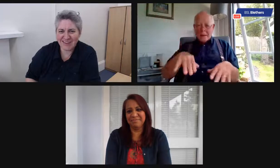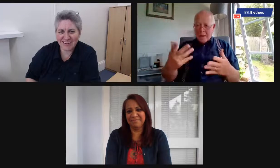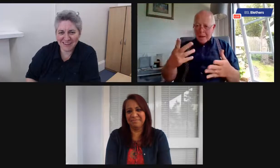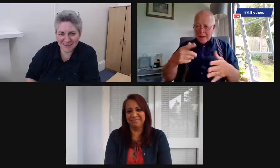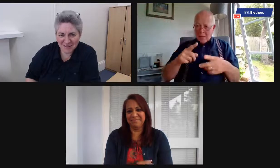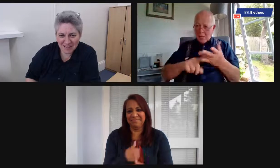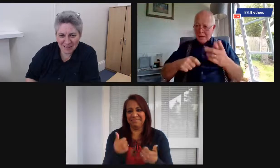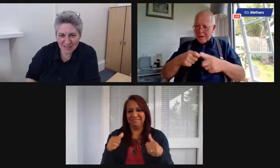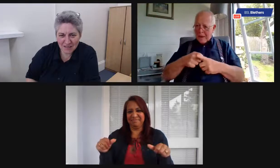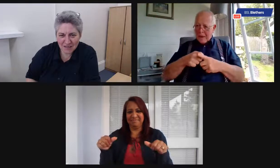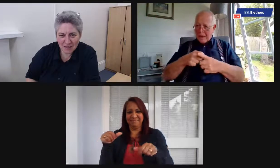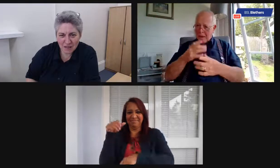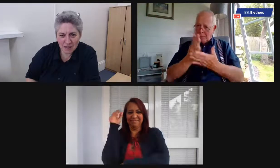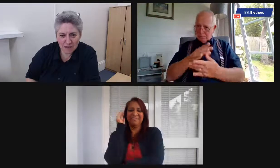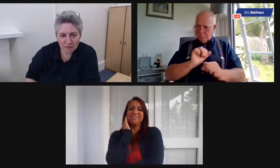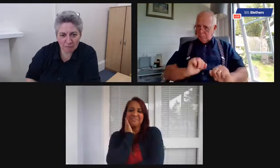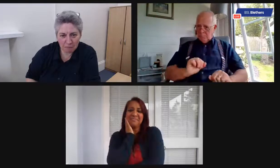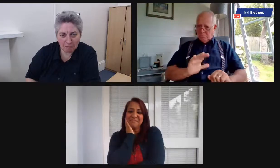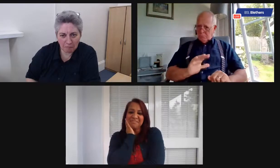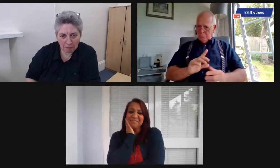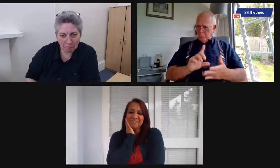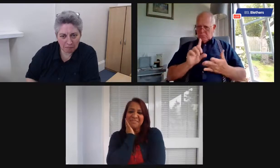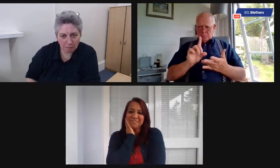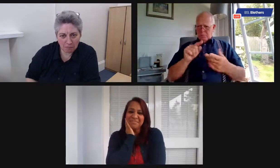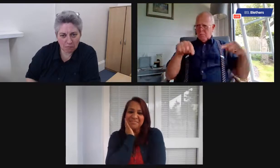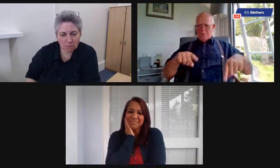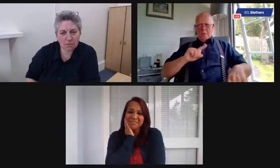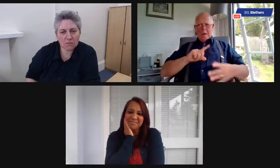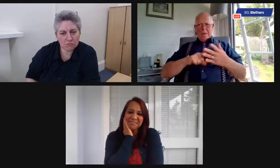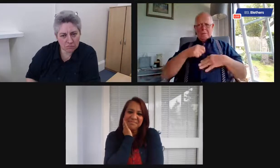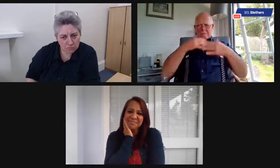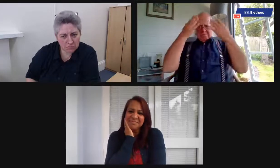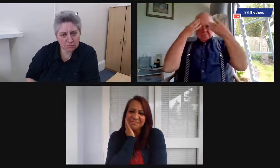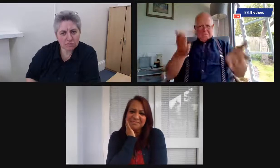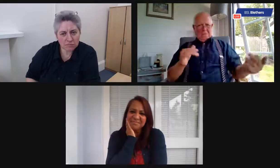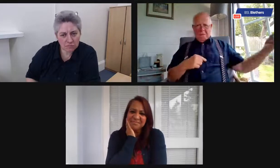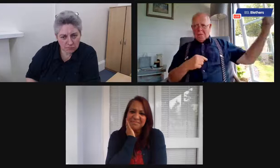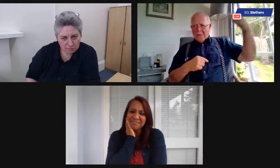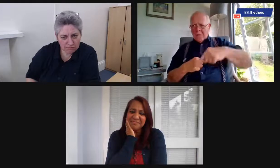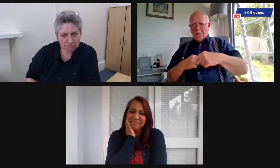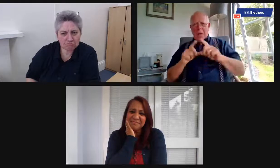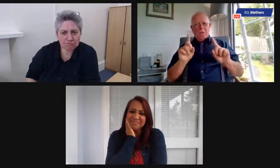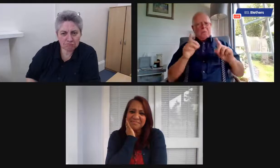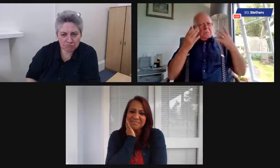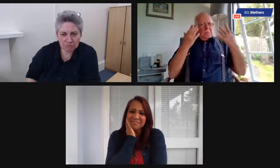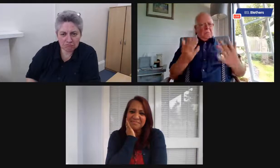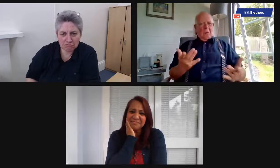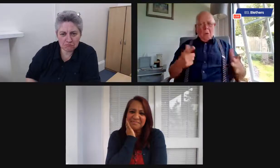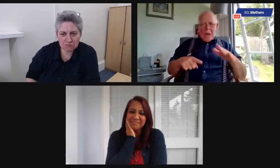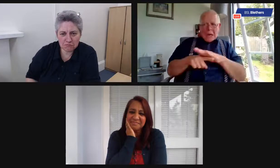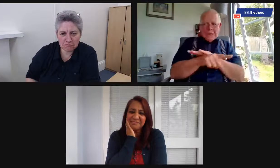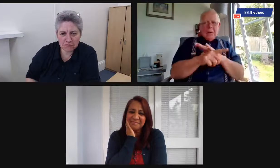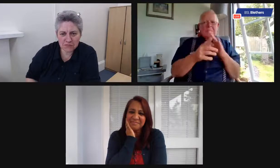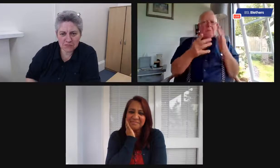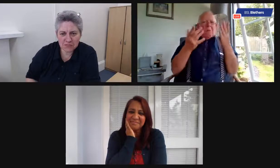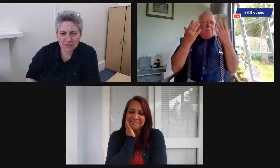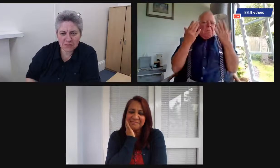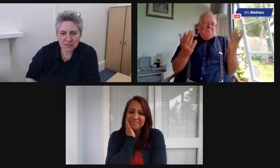I was kind of like, Mhm. in the UK, pelicans are not native. So I was like, why is this bird here? It's come all the way here. I've managed to catch